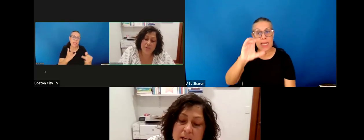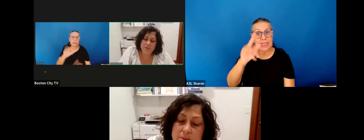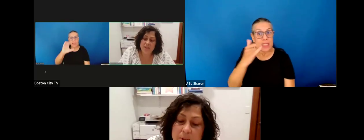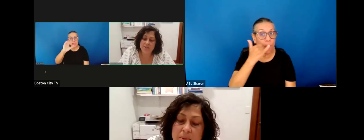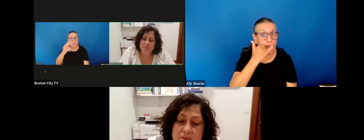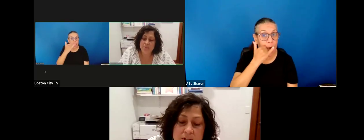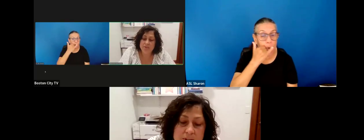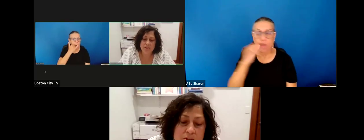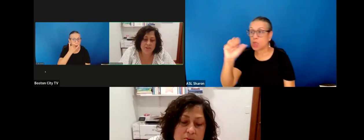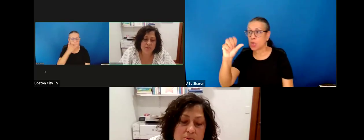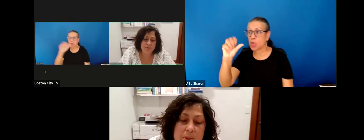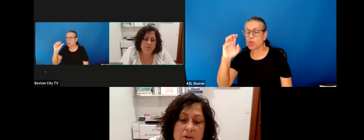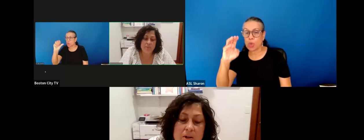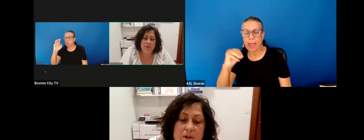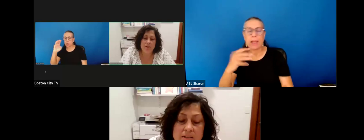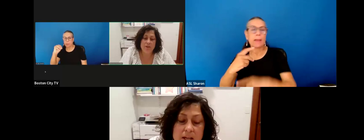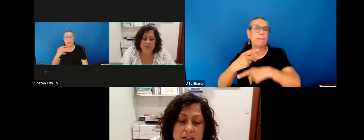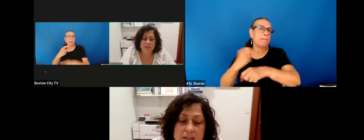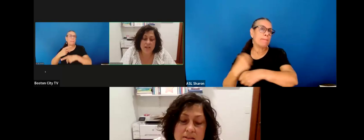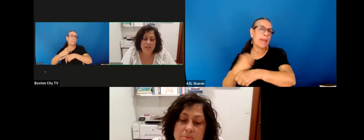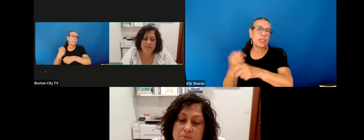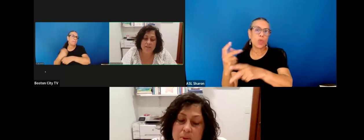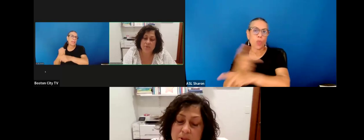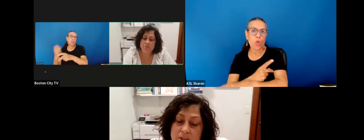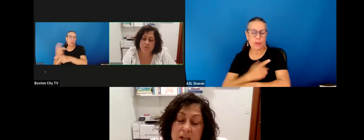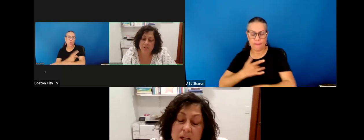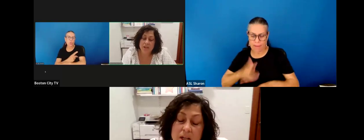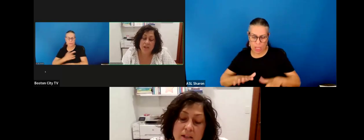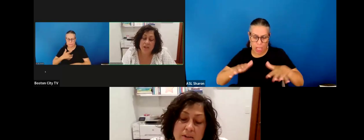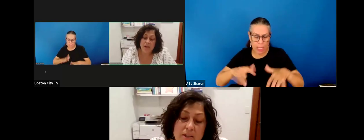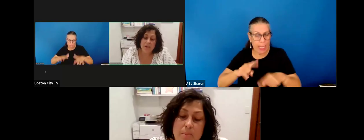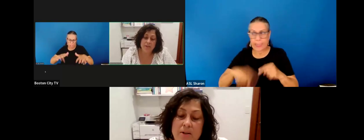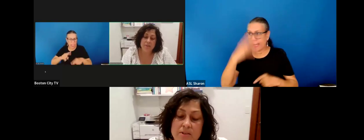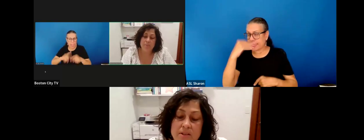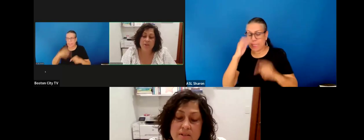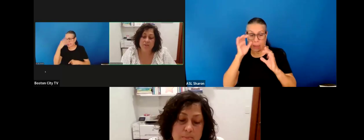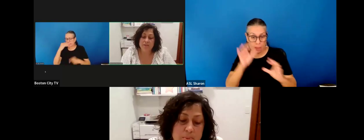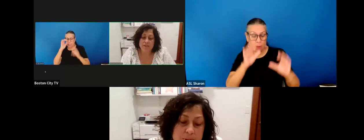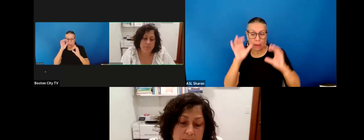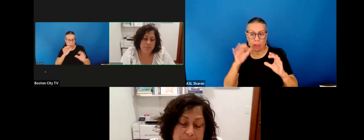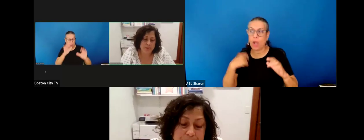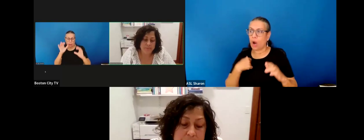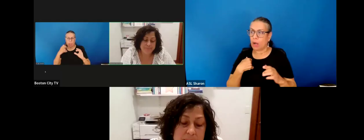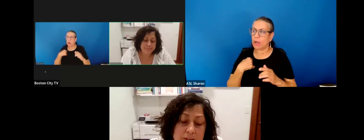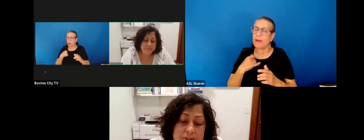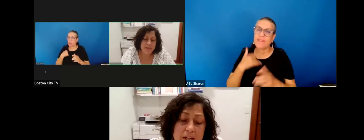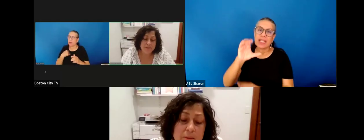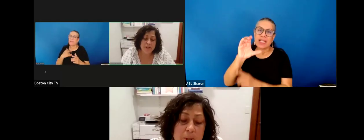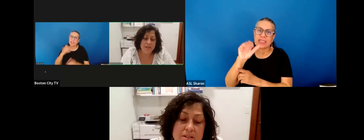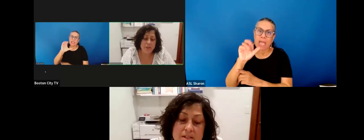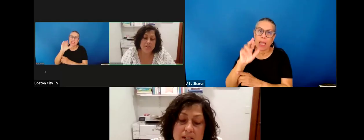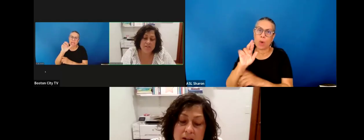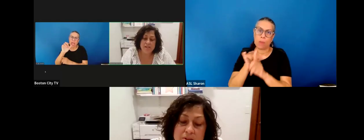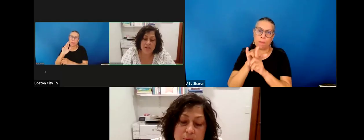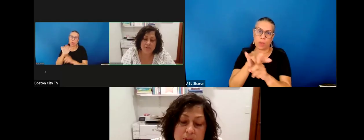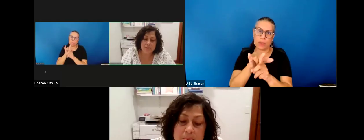can further exacerbate mental health issues by causing anxiety, sleep disruption, unhealthy comparison, and cyberbullying. Today,